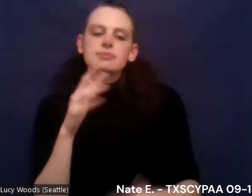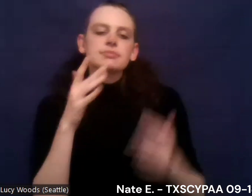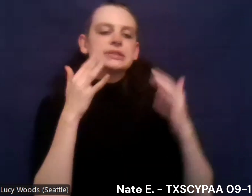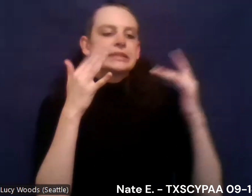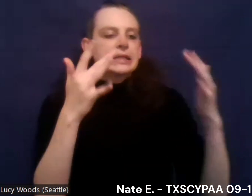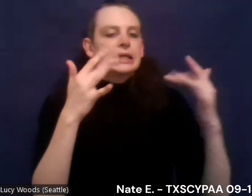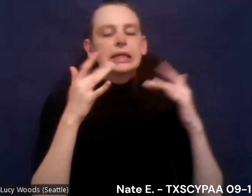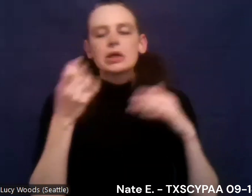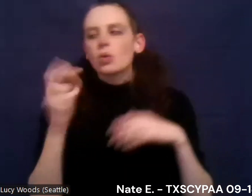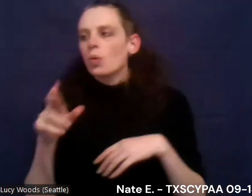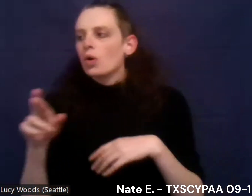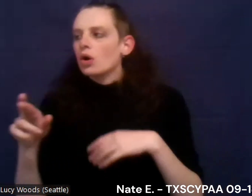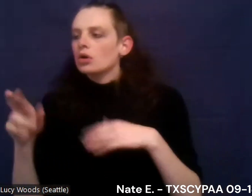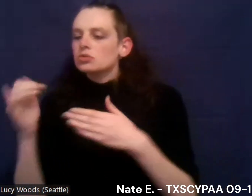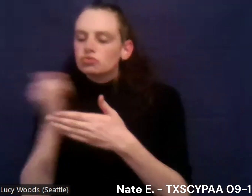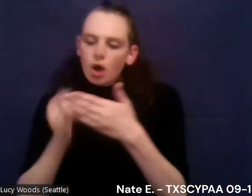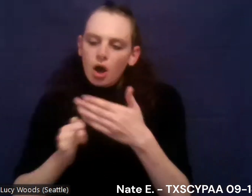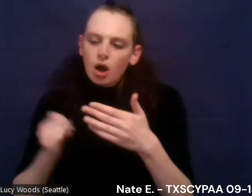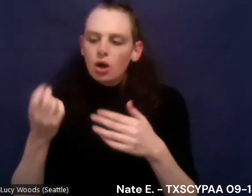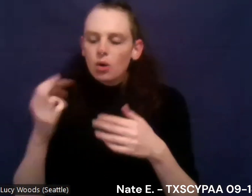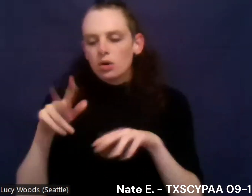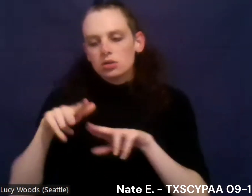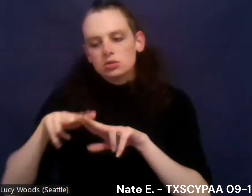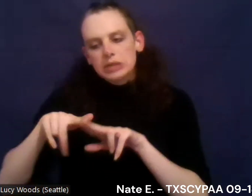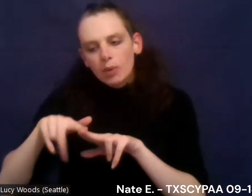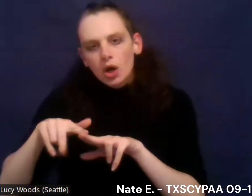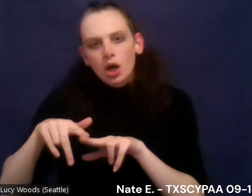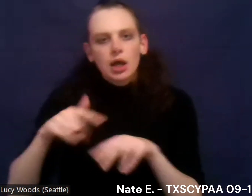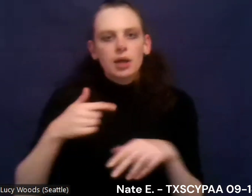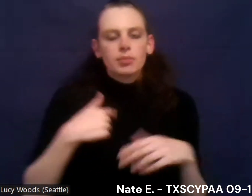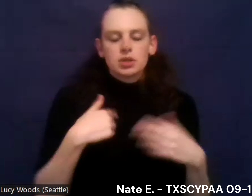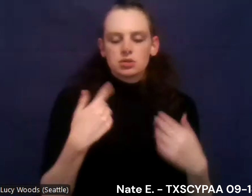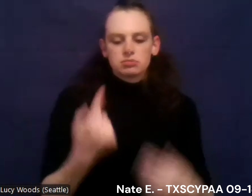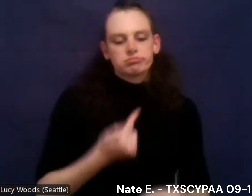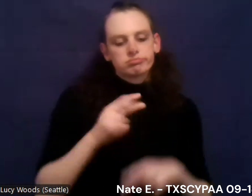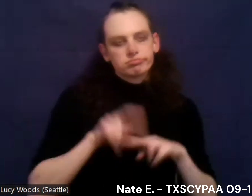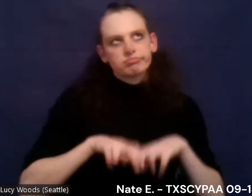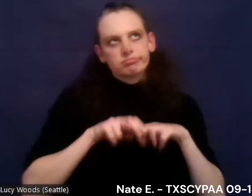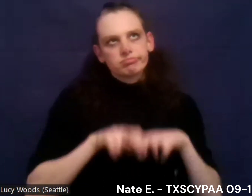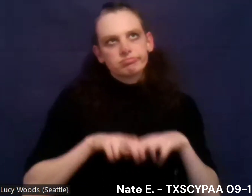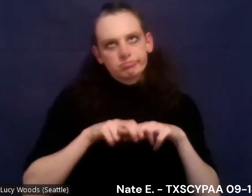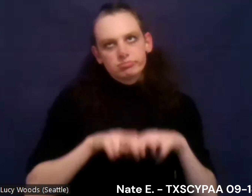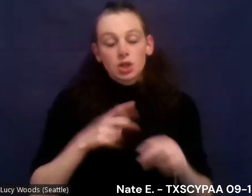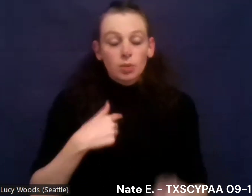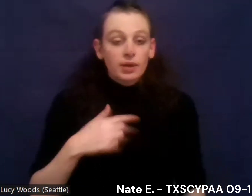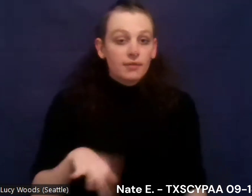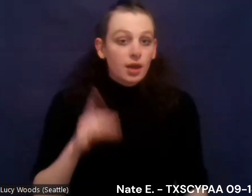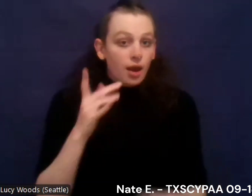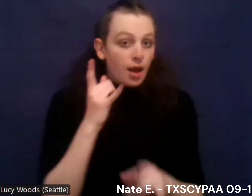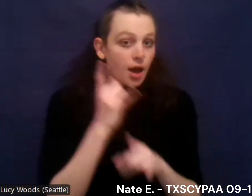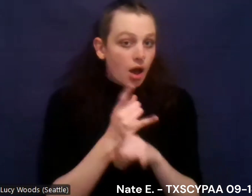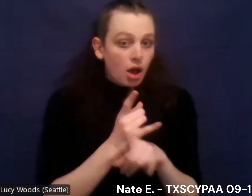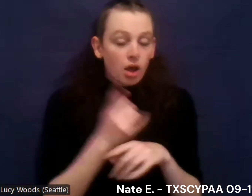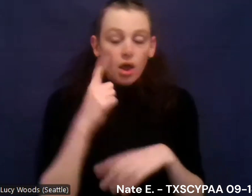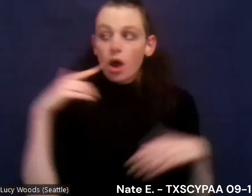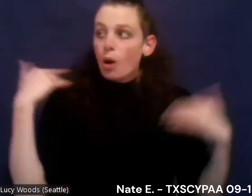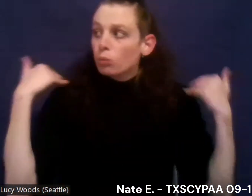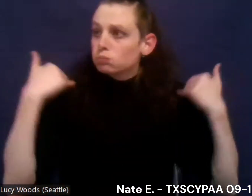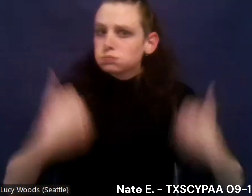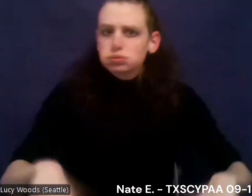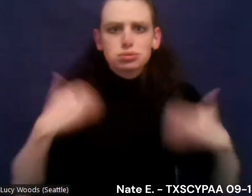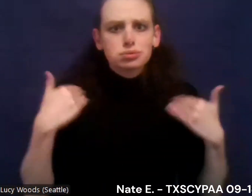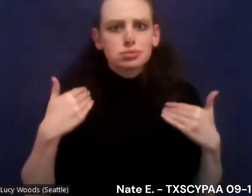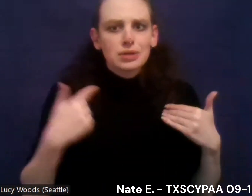that skateboard, and like, dude, I was just sitting in a room, man. And so like I found alcohol, and it was like, oh shit, like I've got a thing, man.